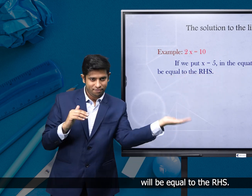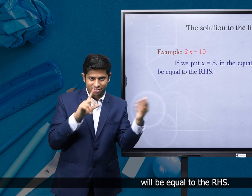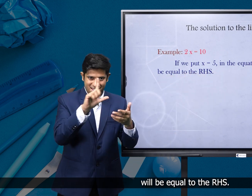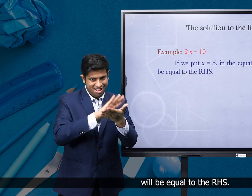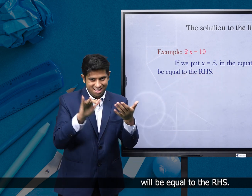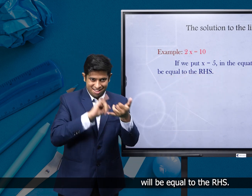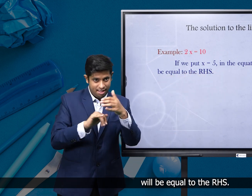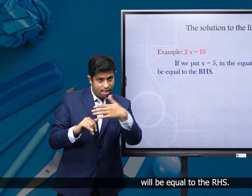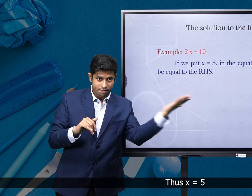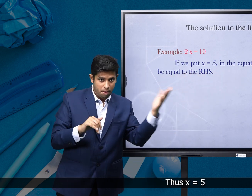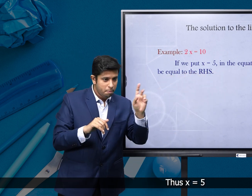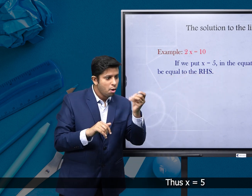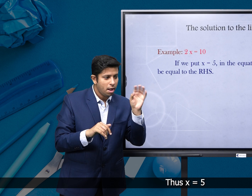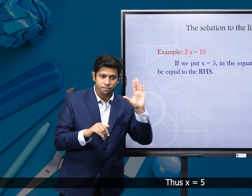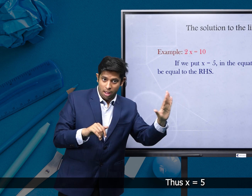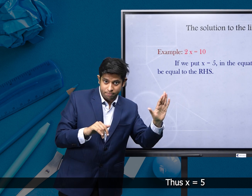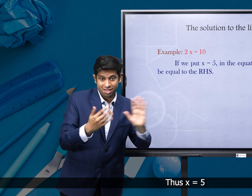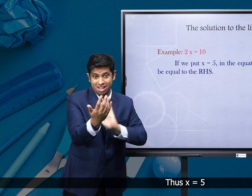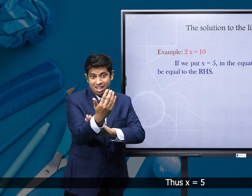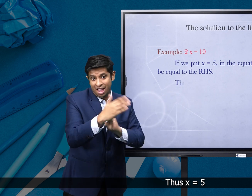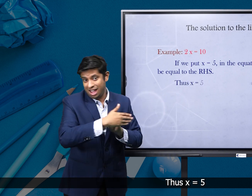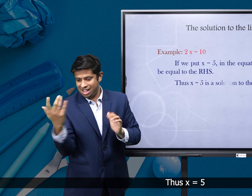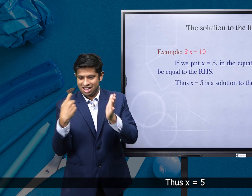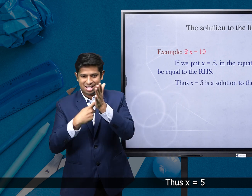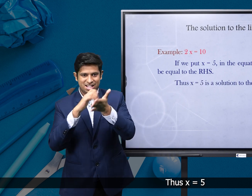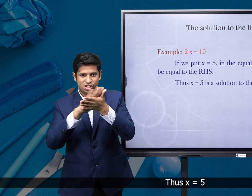to RHS. Thus, x is equal to 5